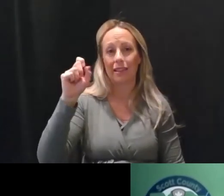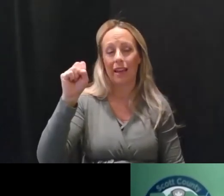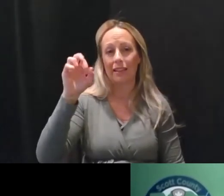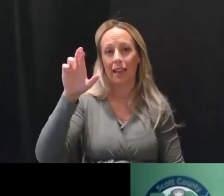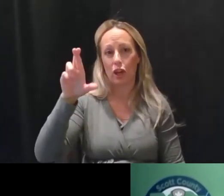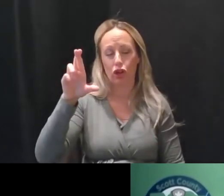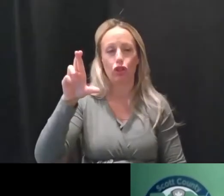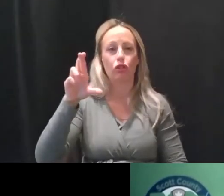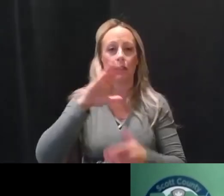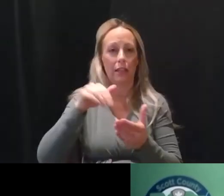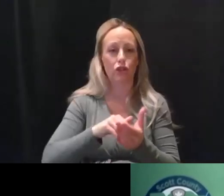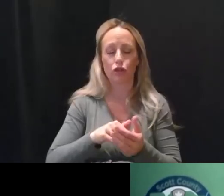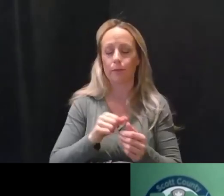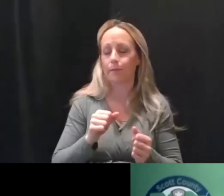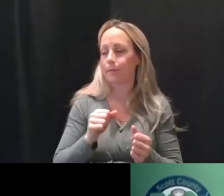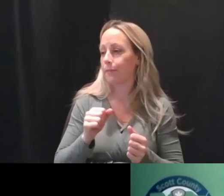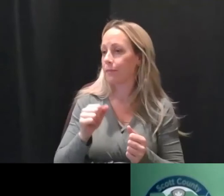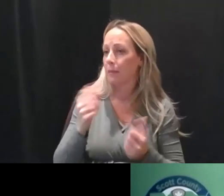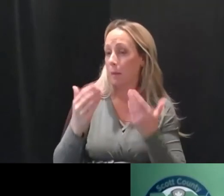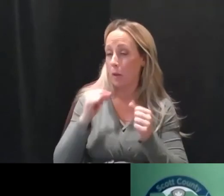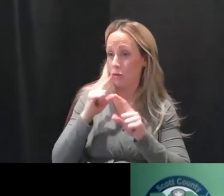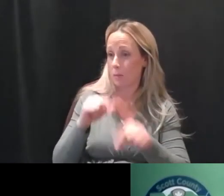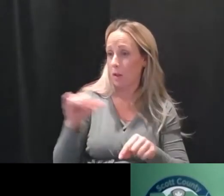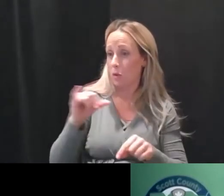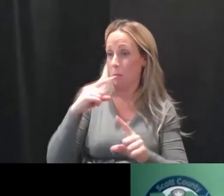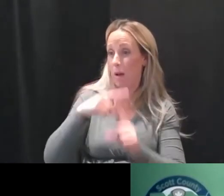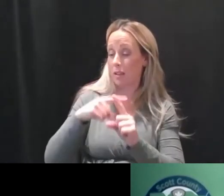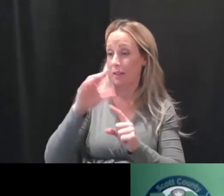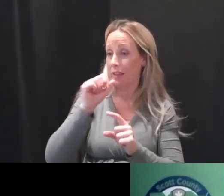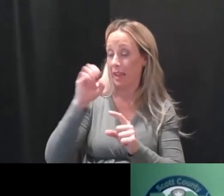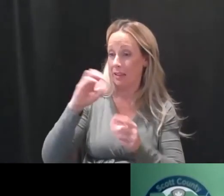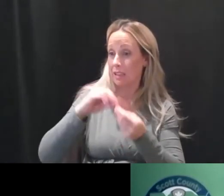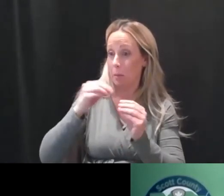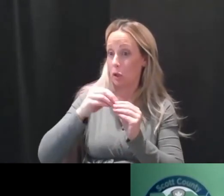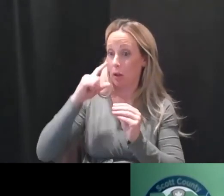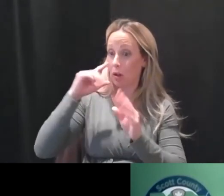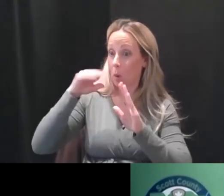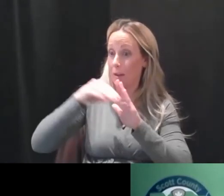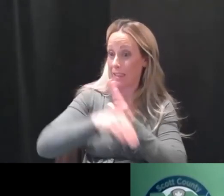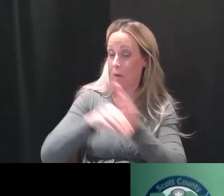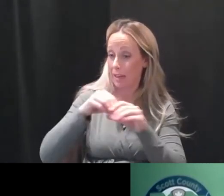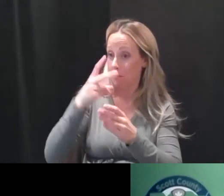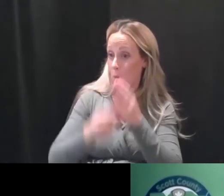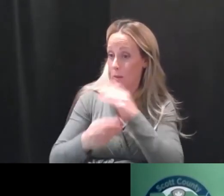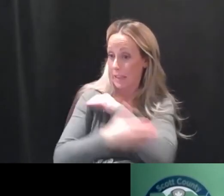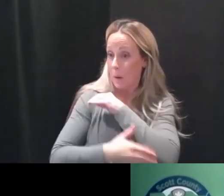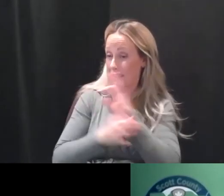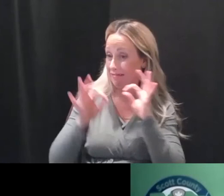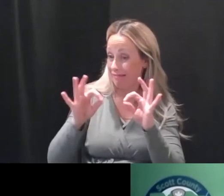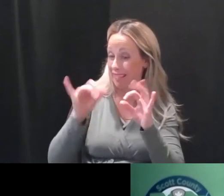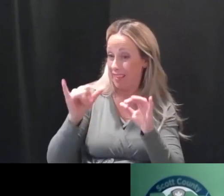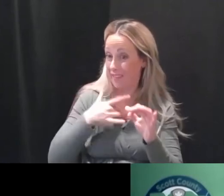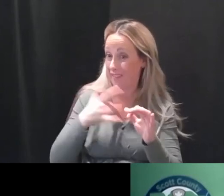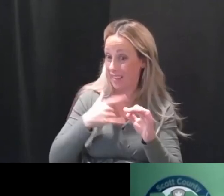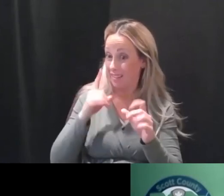And maybe you can respond to this question. Positive case numbers are down in both counties. Is this the start of a trend, or what do you make of